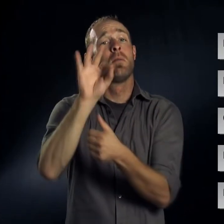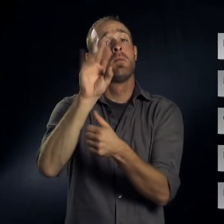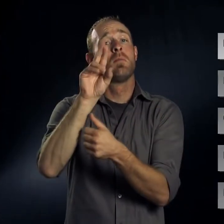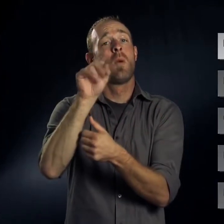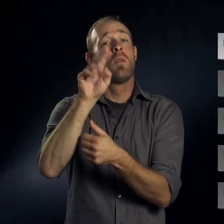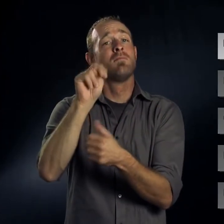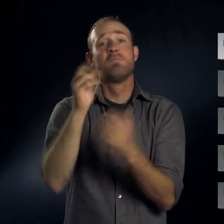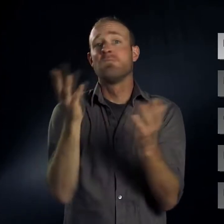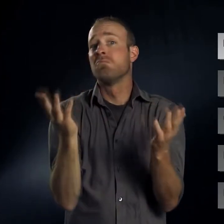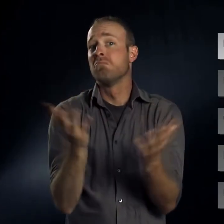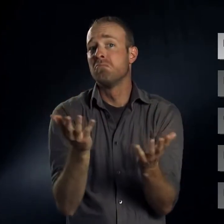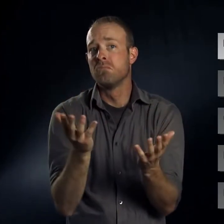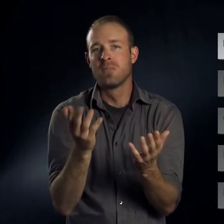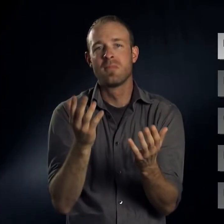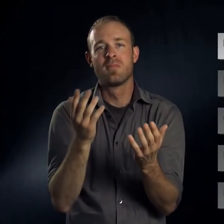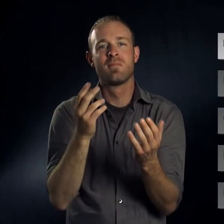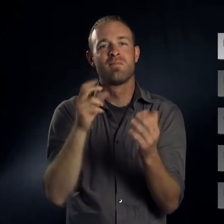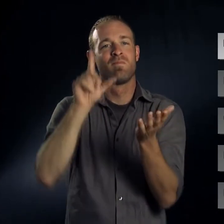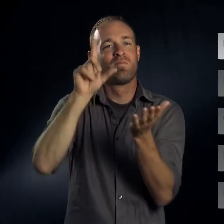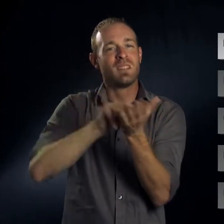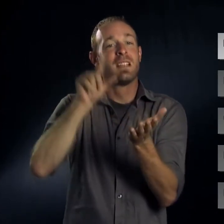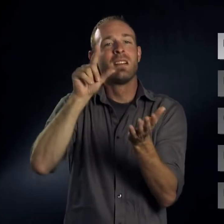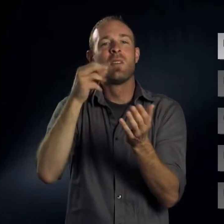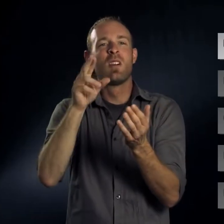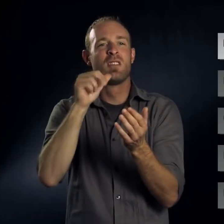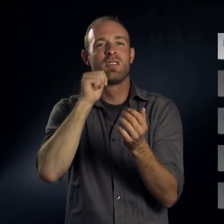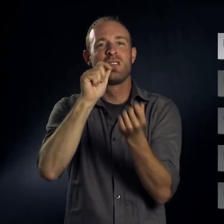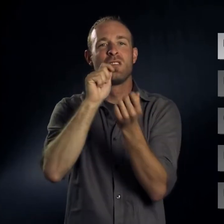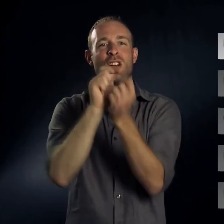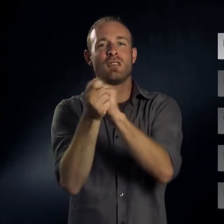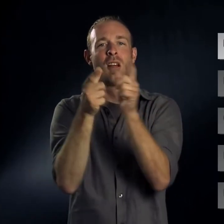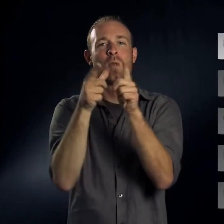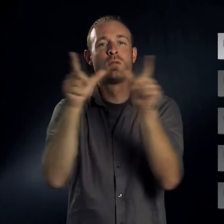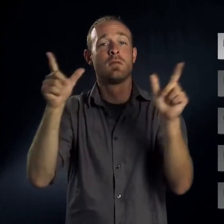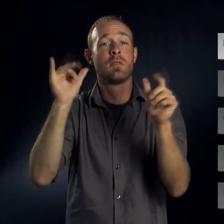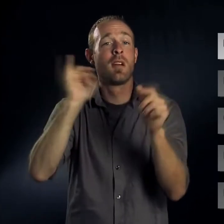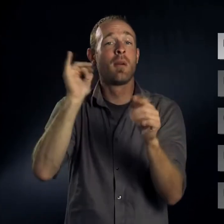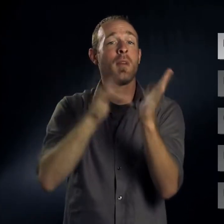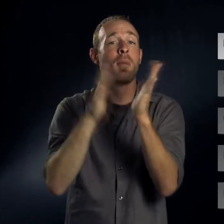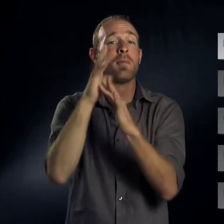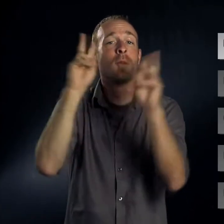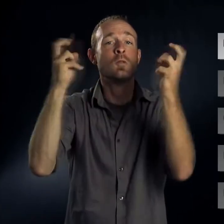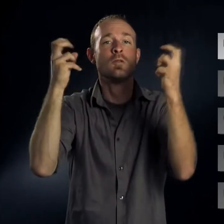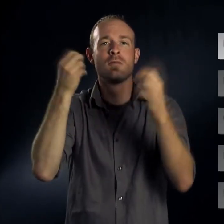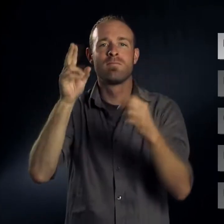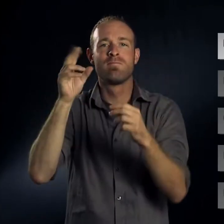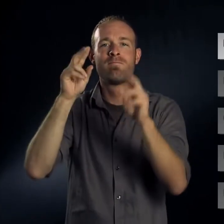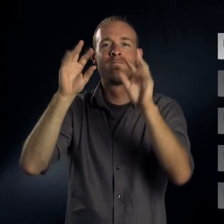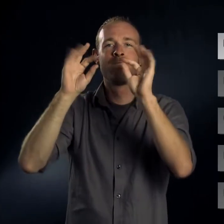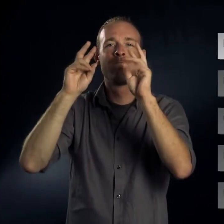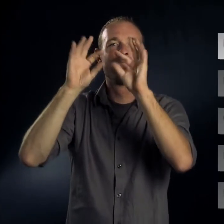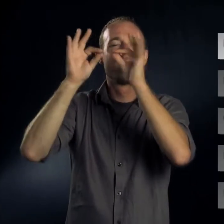intimate. So let me explain. Frozen register will be used for